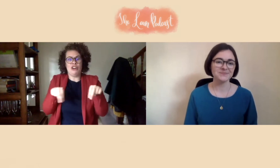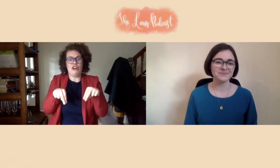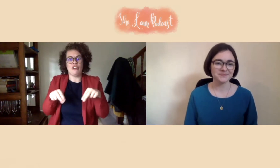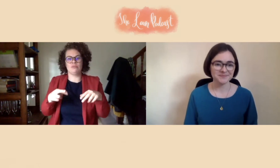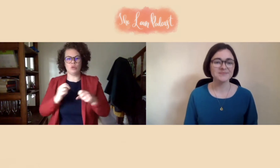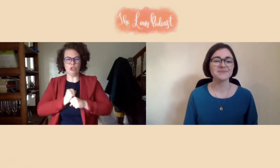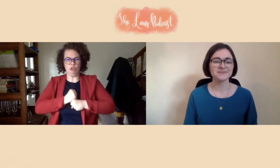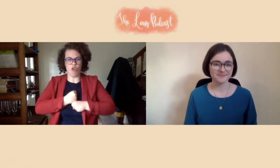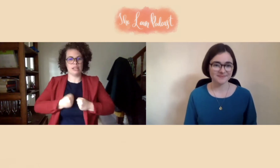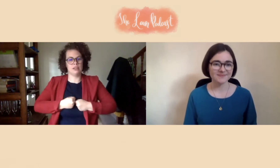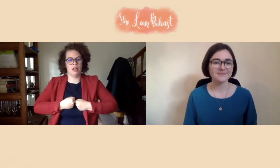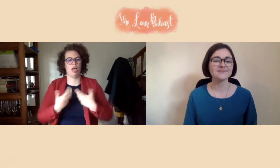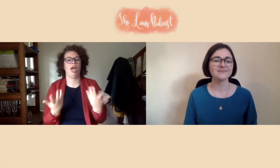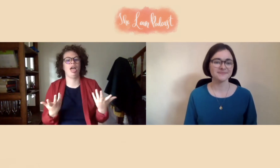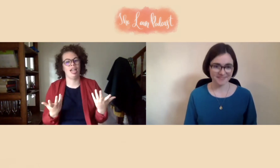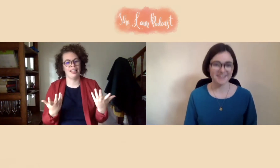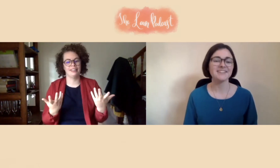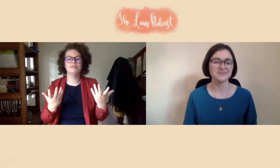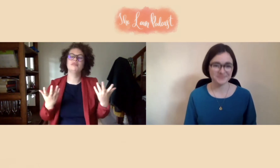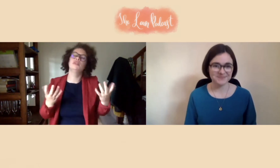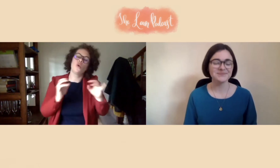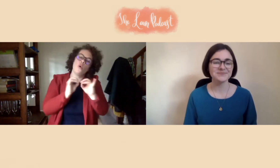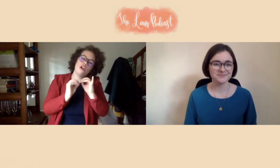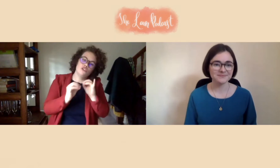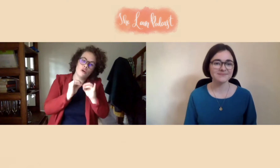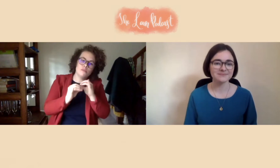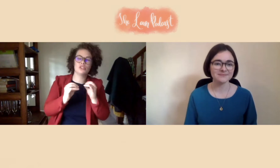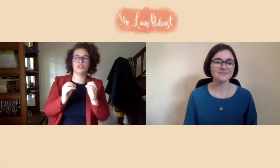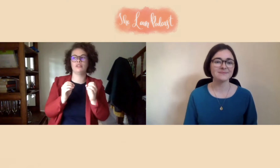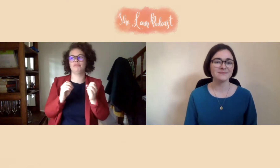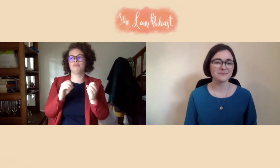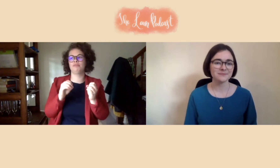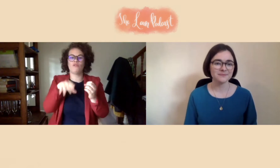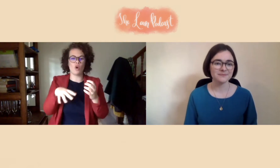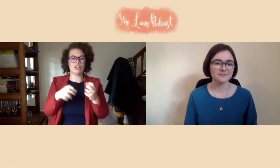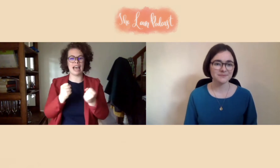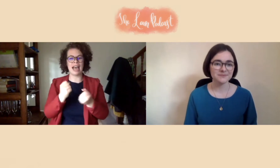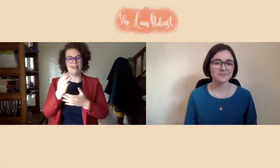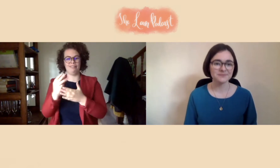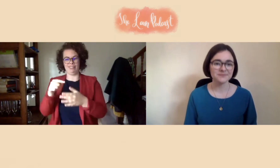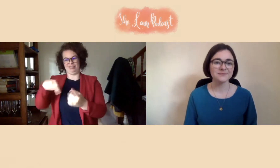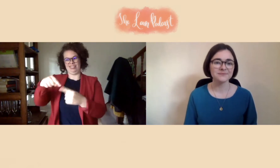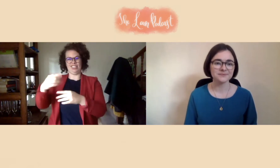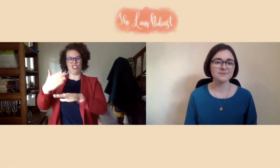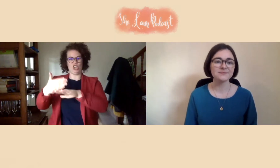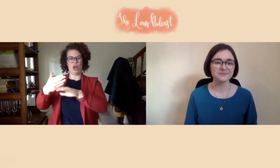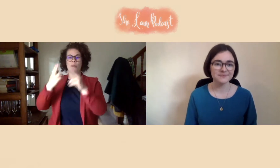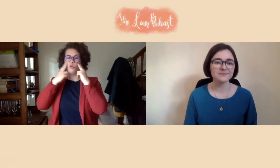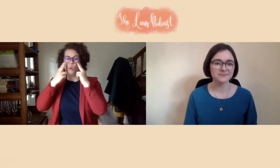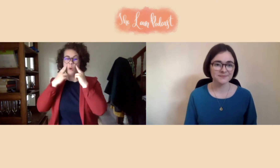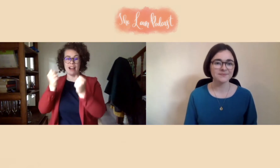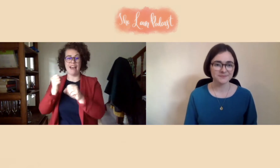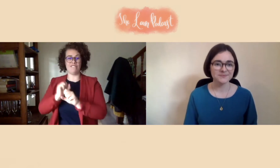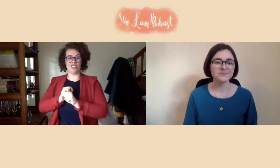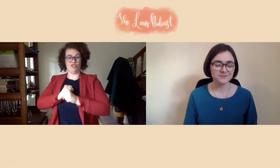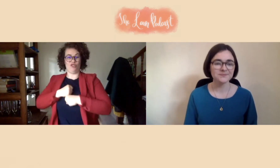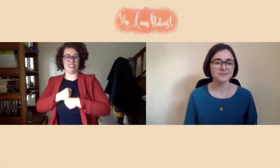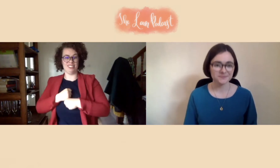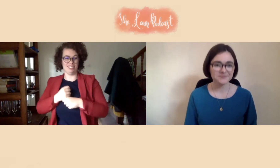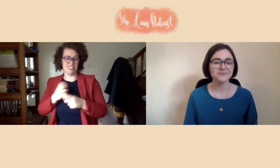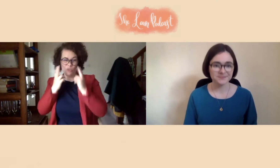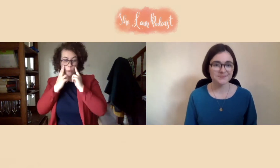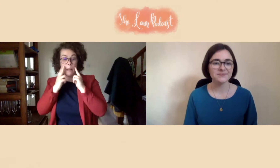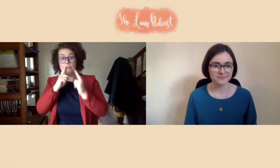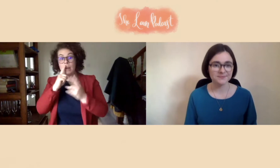Because it's never, as an interpreter, obviously there are stressors that come with the job. But when you come out of a